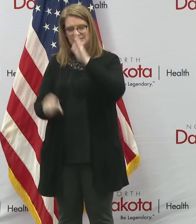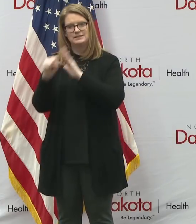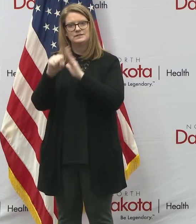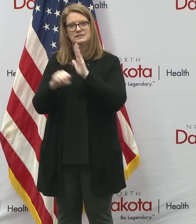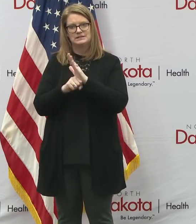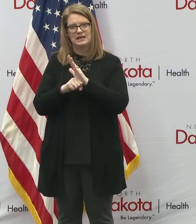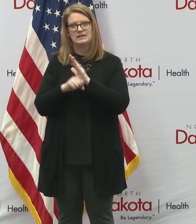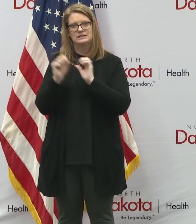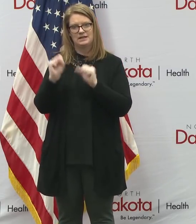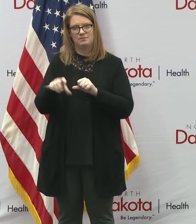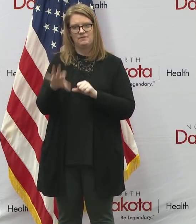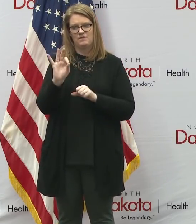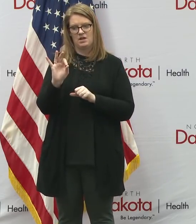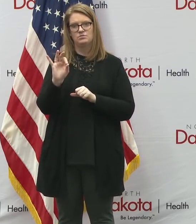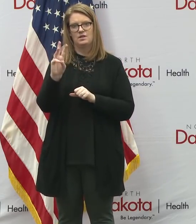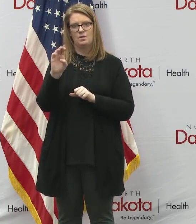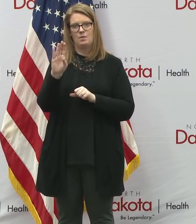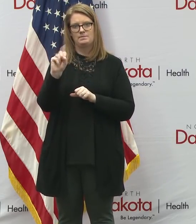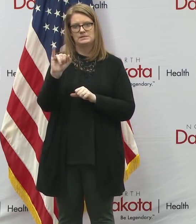at